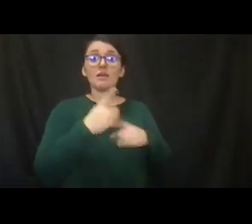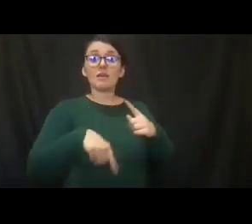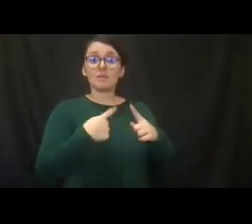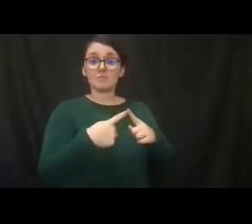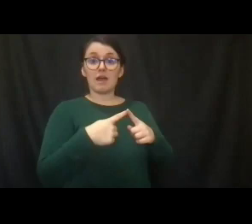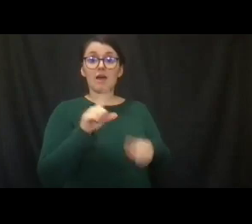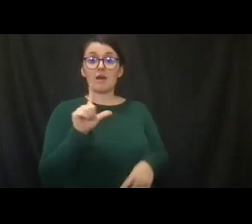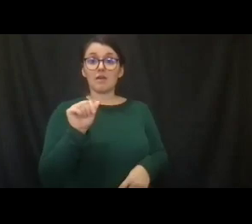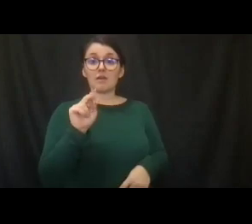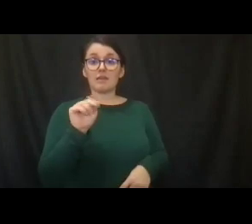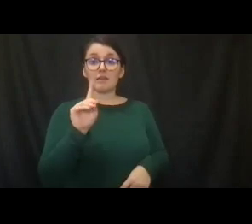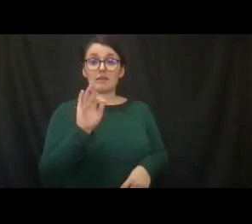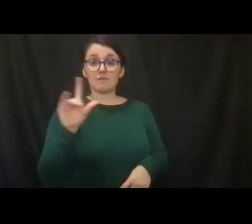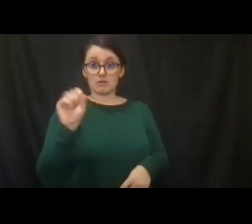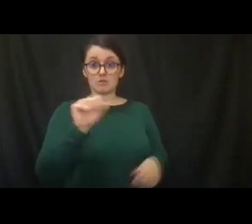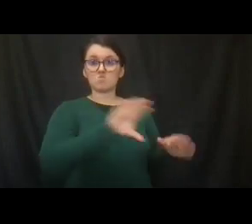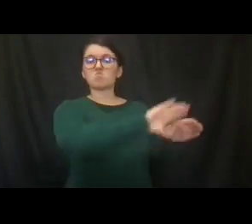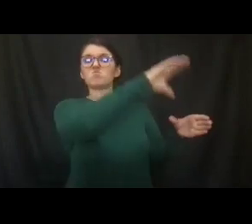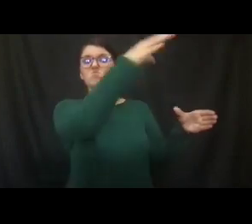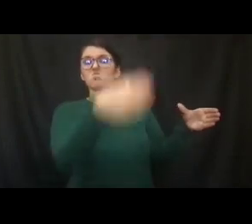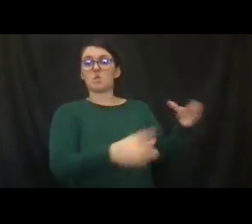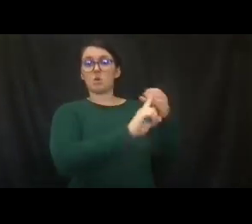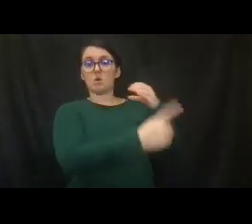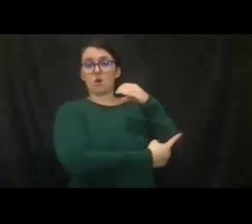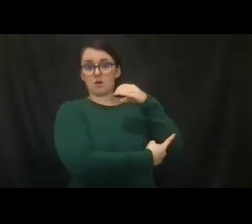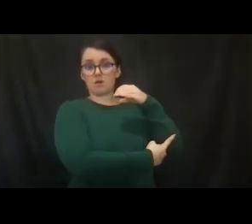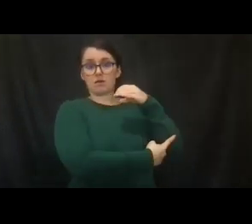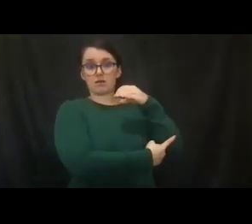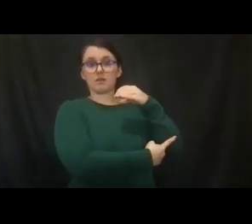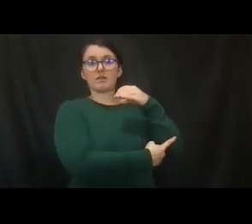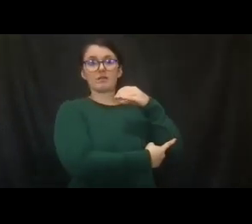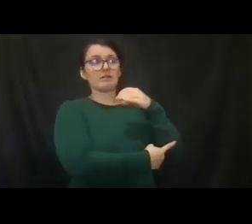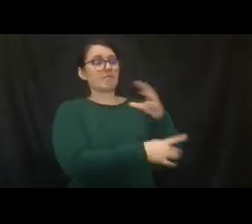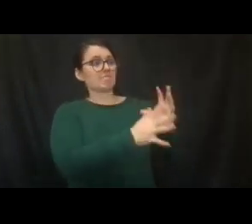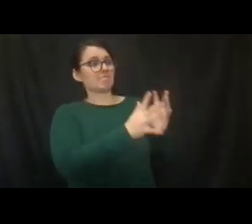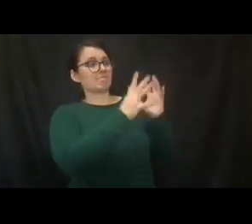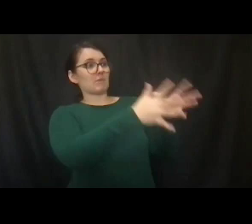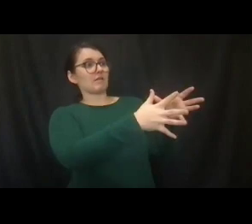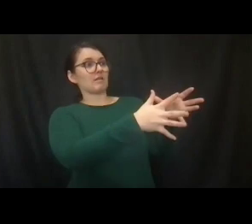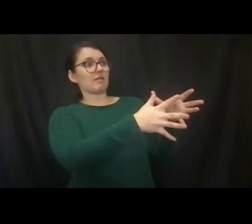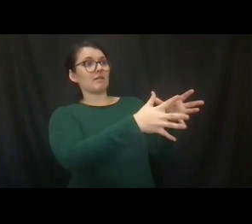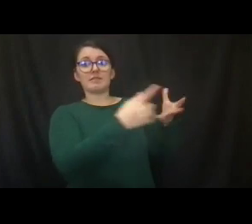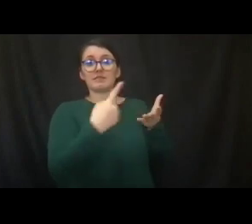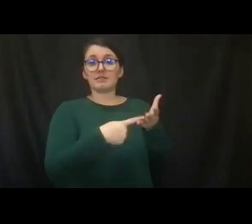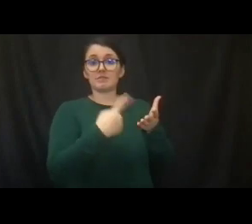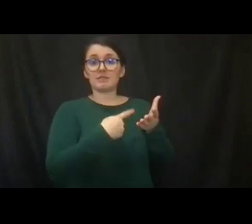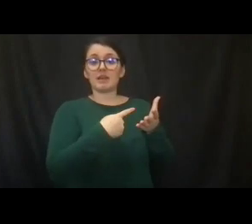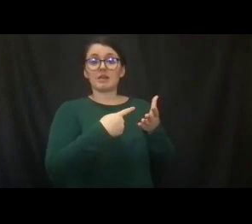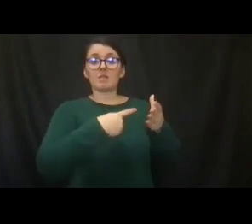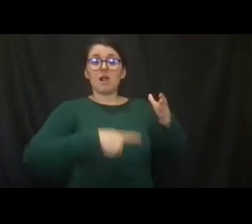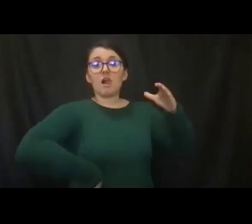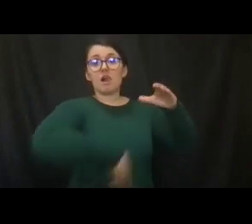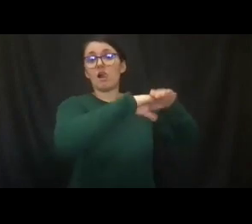don't know is when a landfill can get at the end of its life where it can't take any more garbage. And